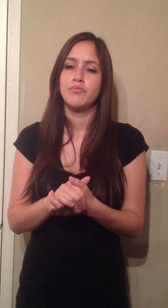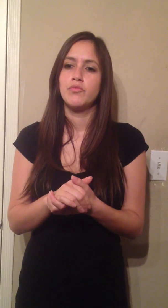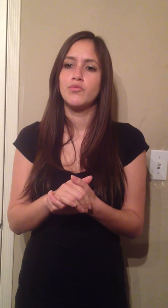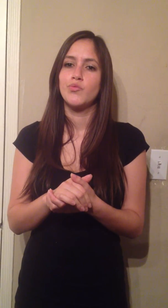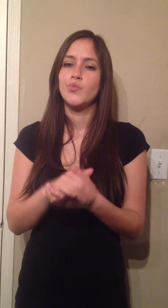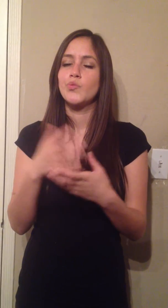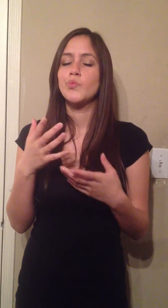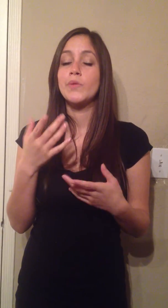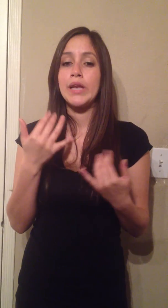this abbreviation?